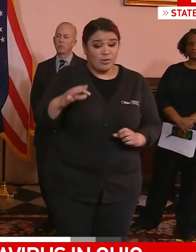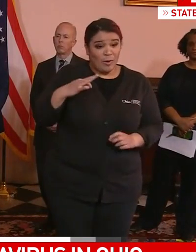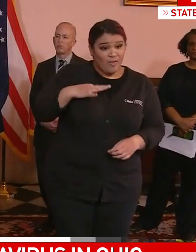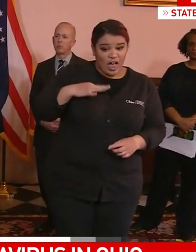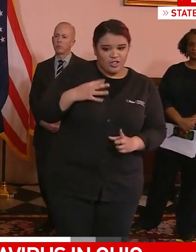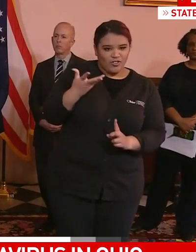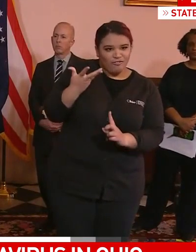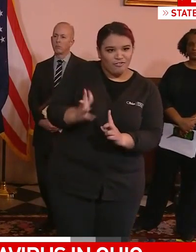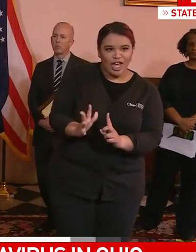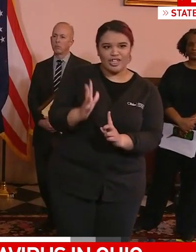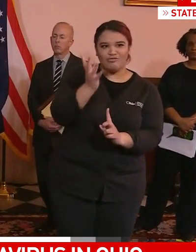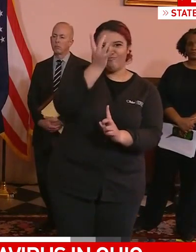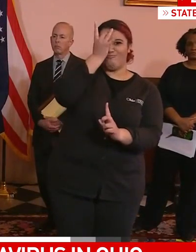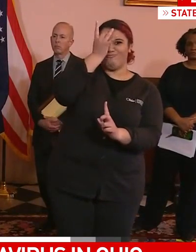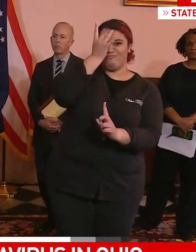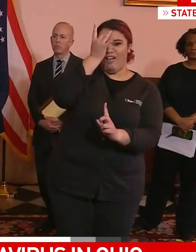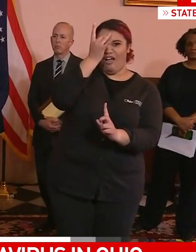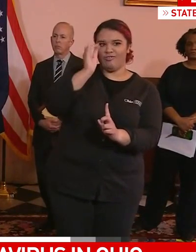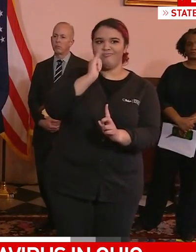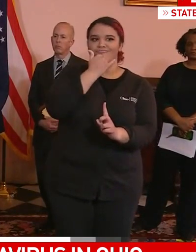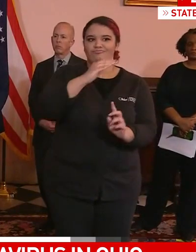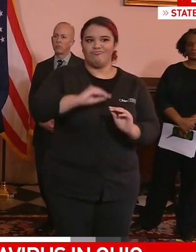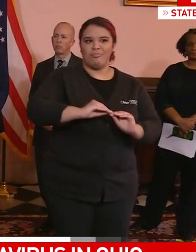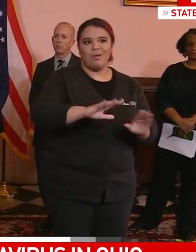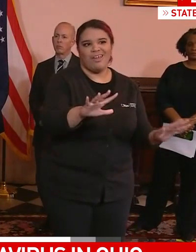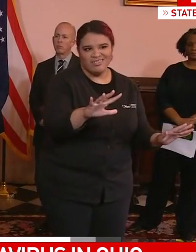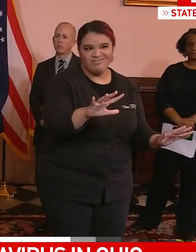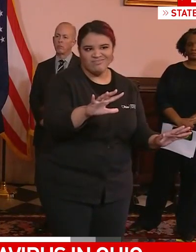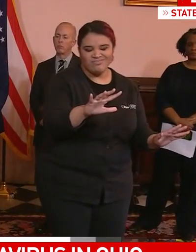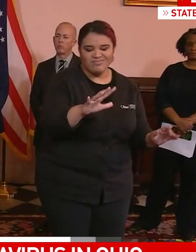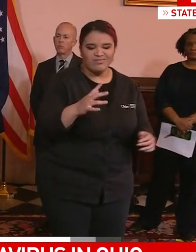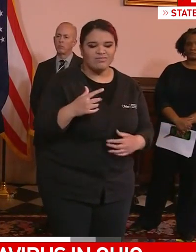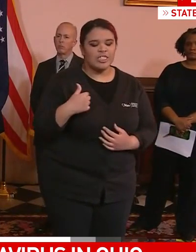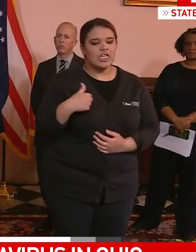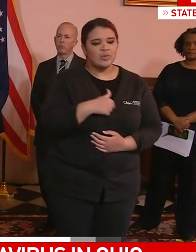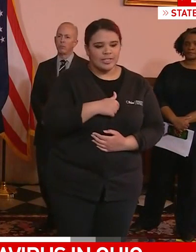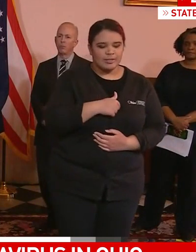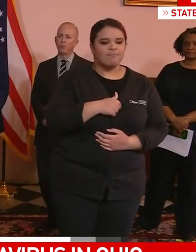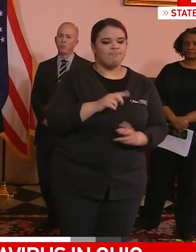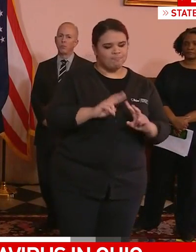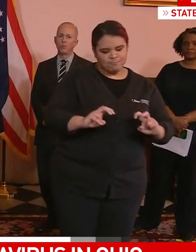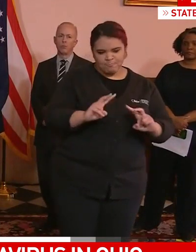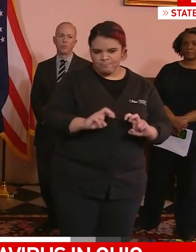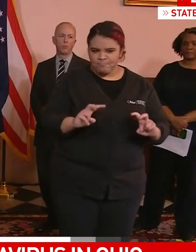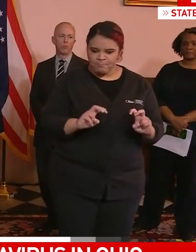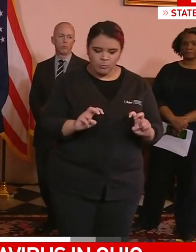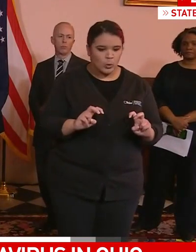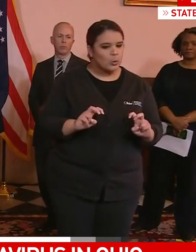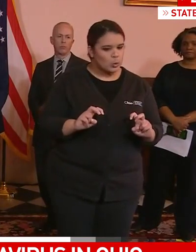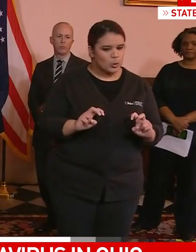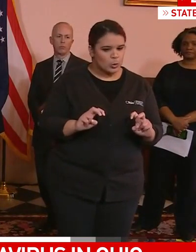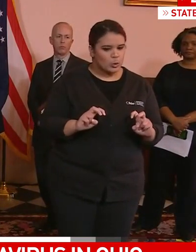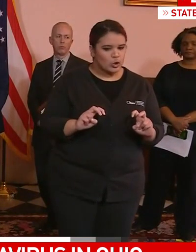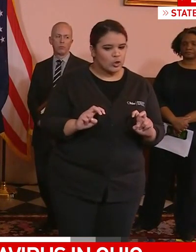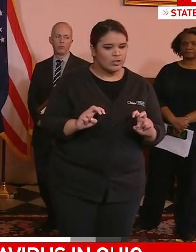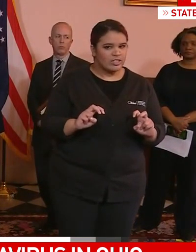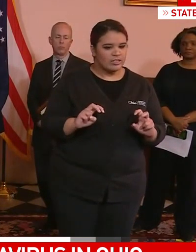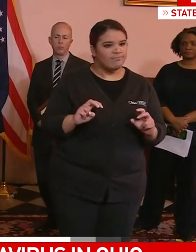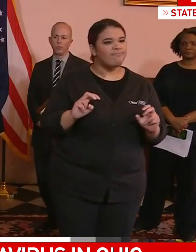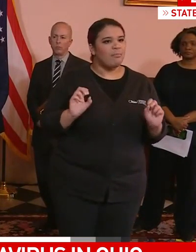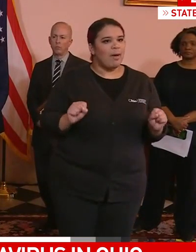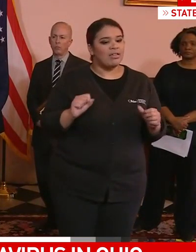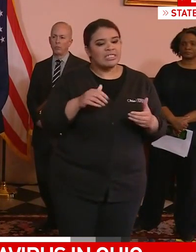spreading that. So we felt that this would be a real disaster. That's why the